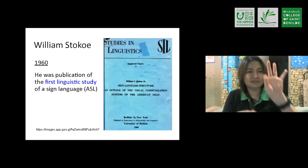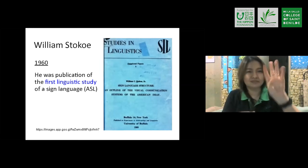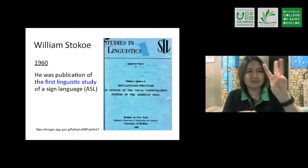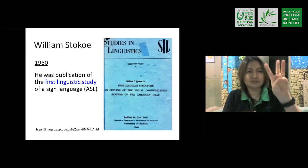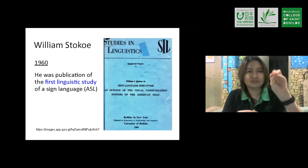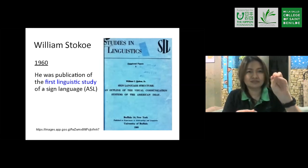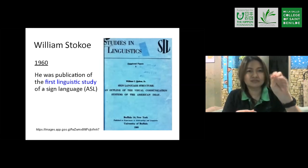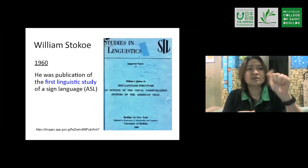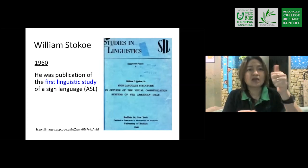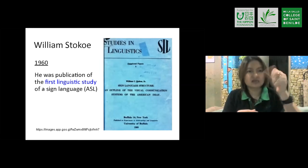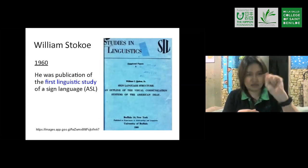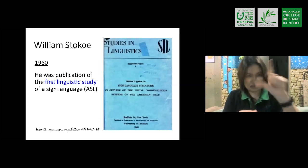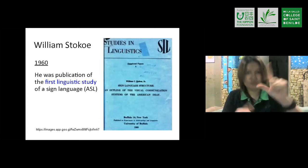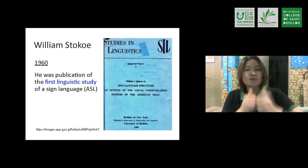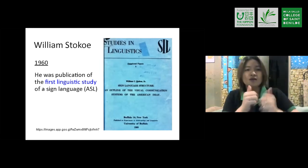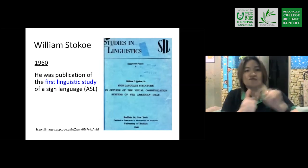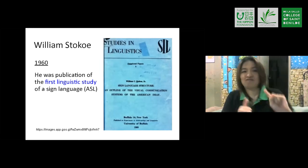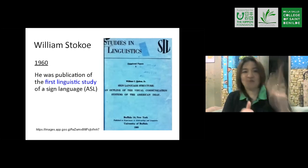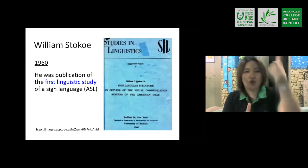nothing.